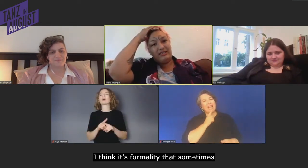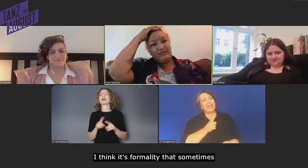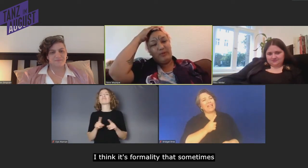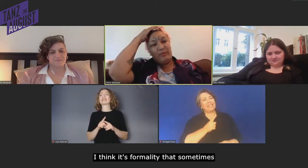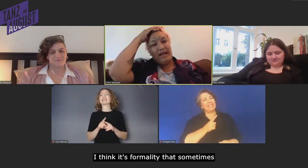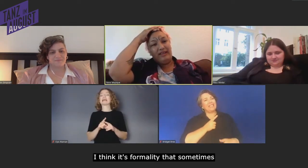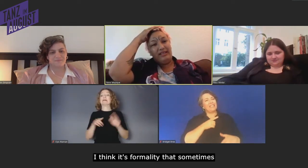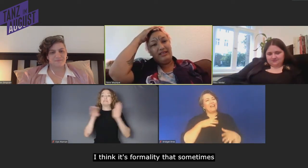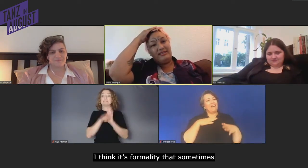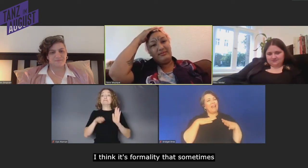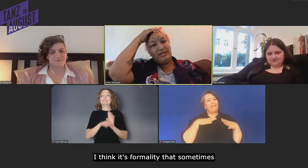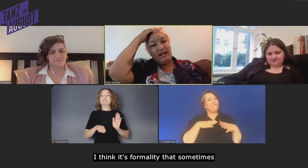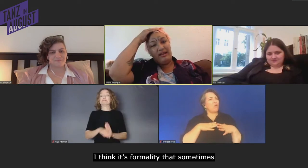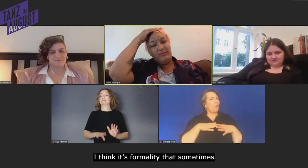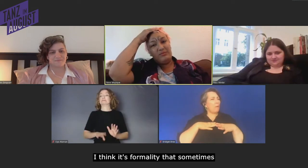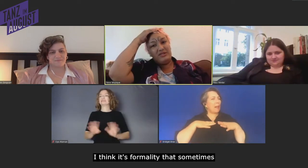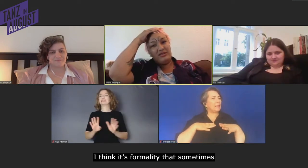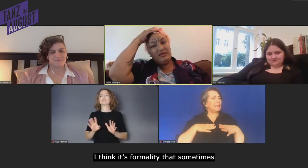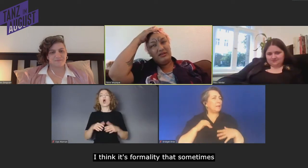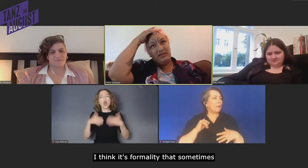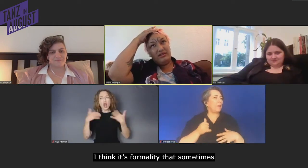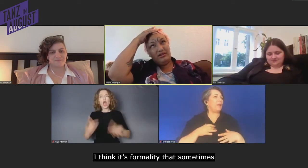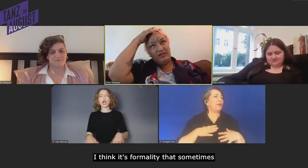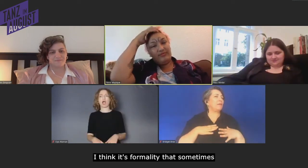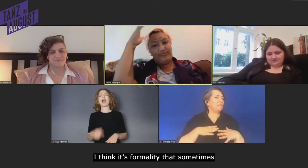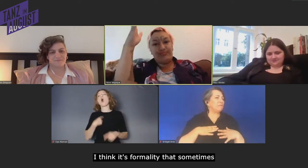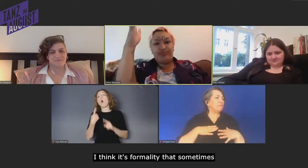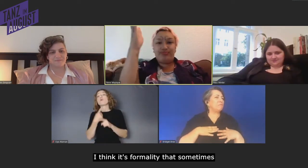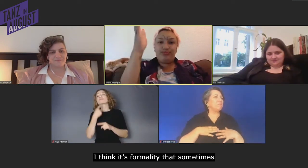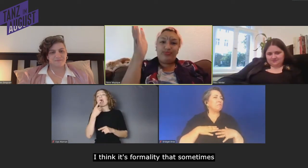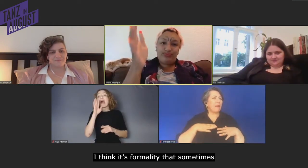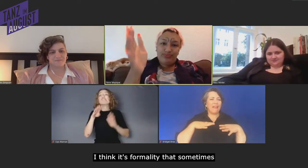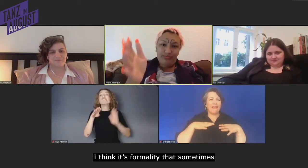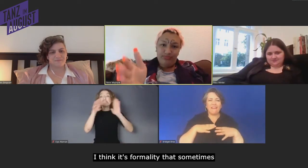is formality that sometimes